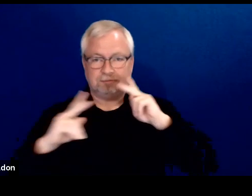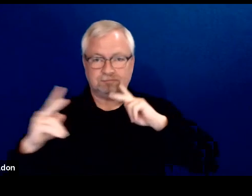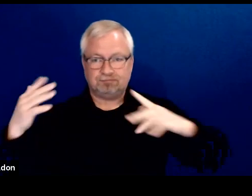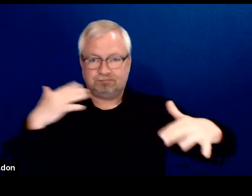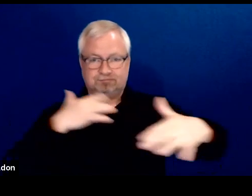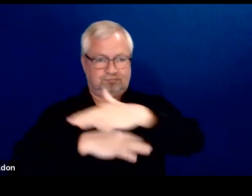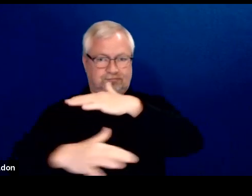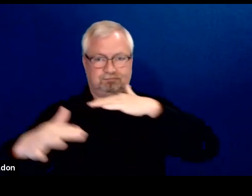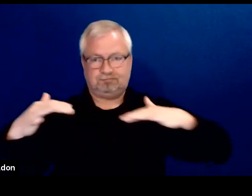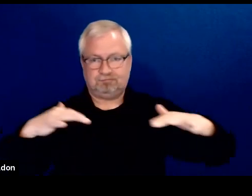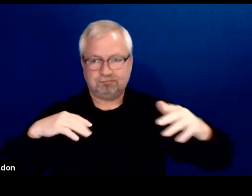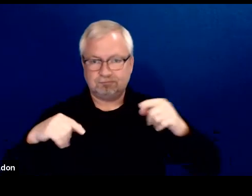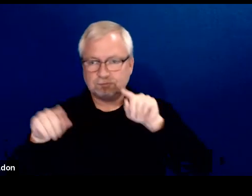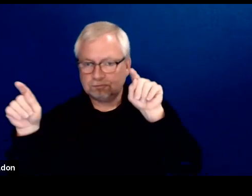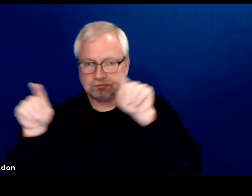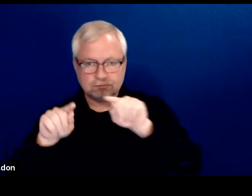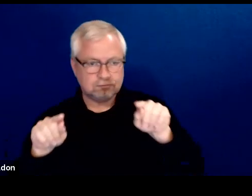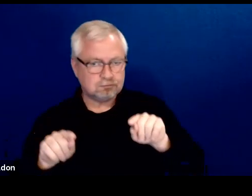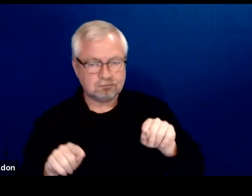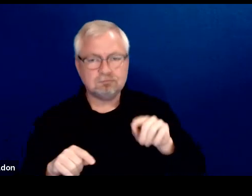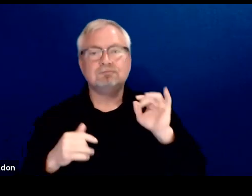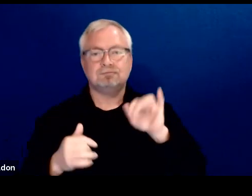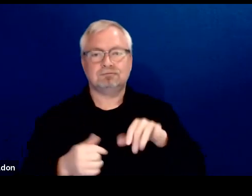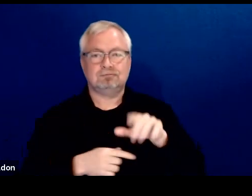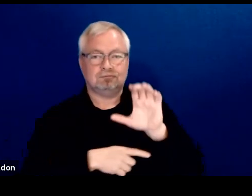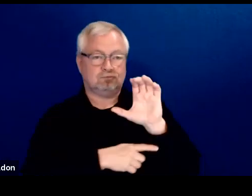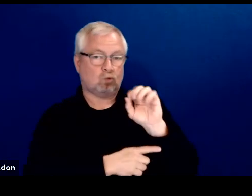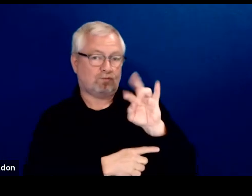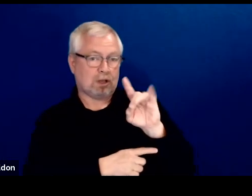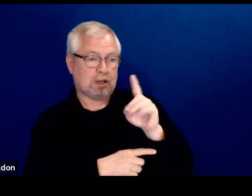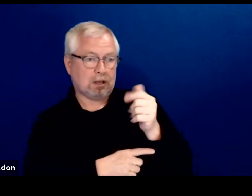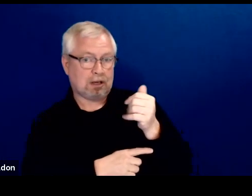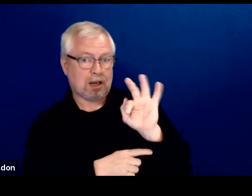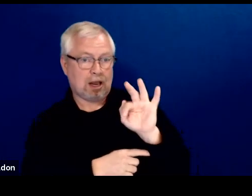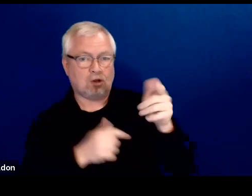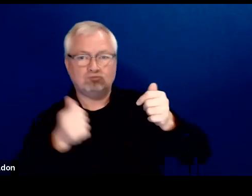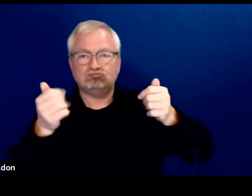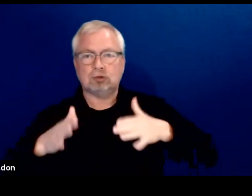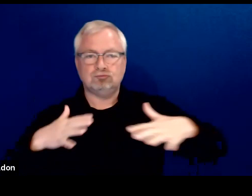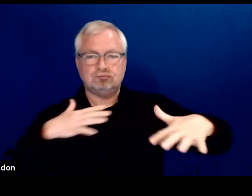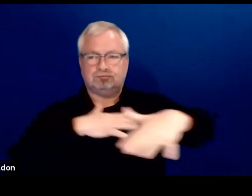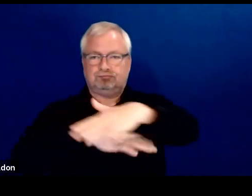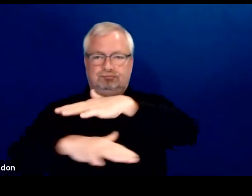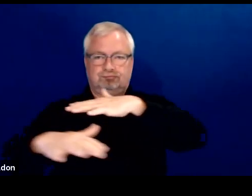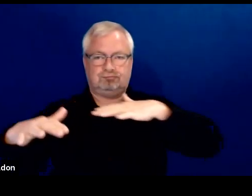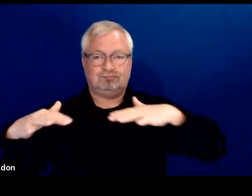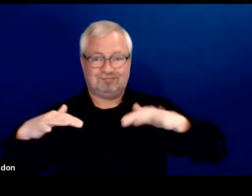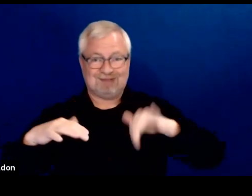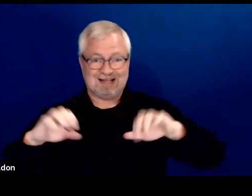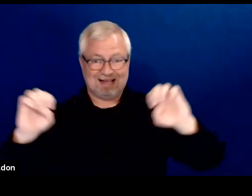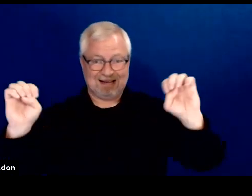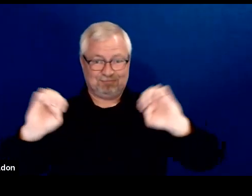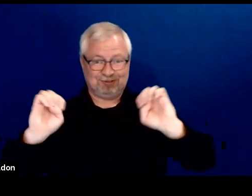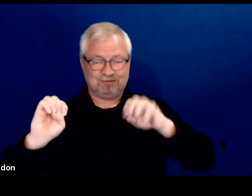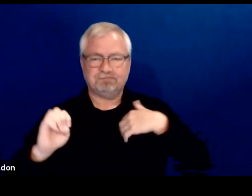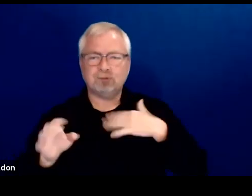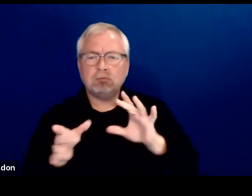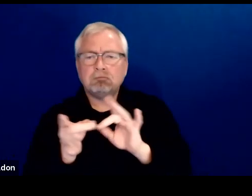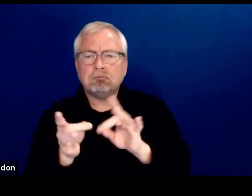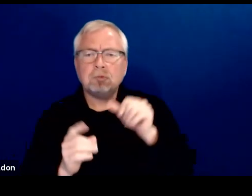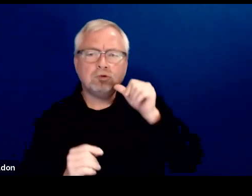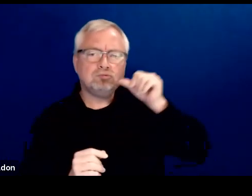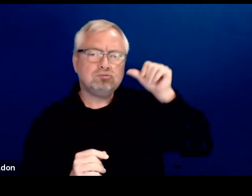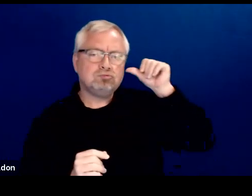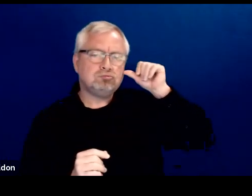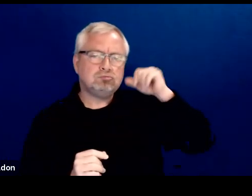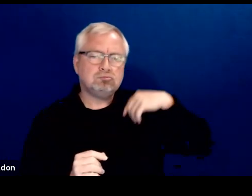directed on COVID-19, but on other state emergencies. As we mentioned yesterday, we've activated the Minnesota National Guard, who is on site, I believe,